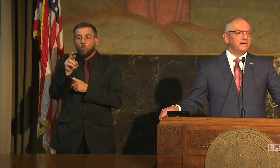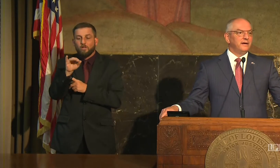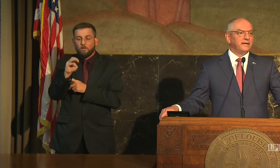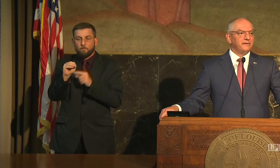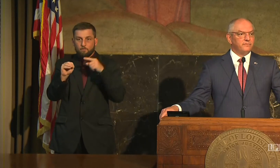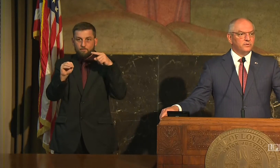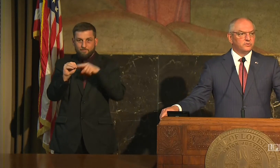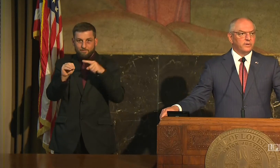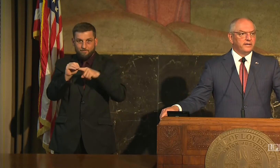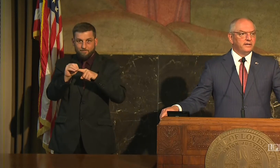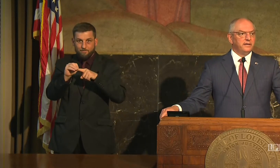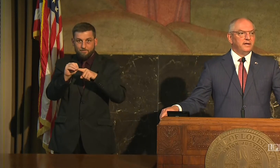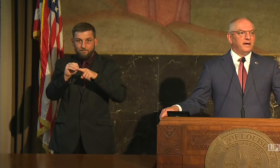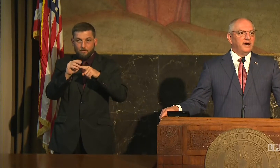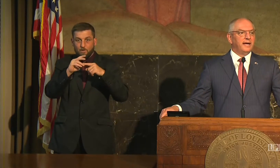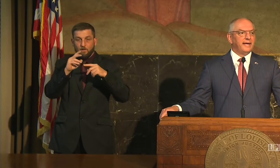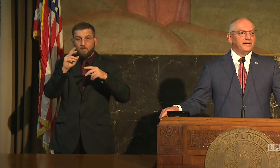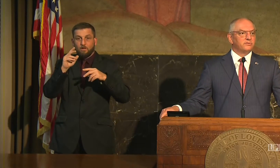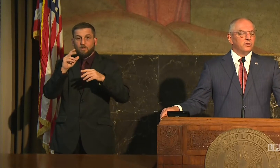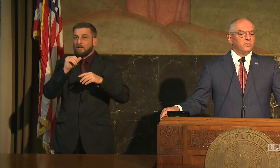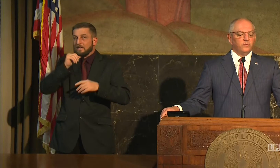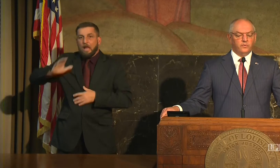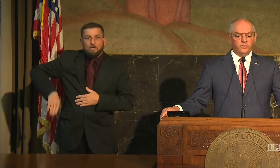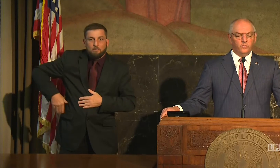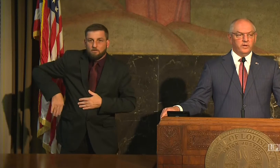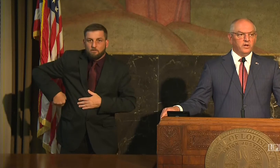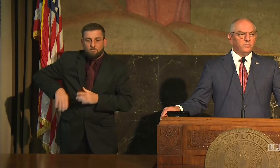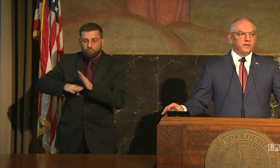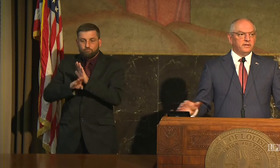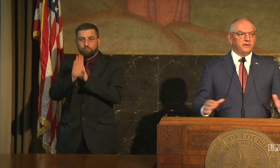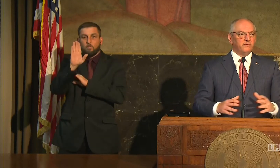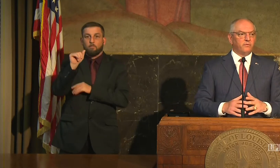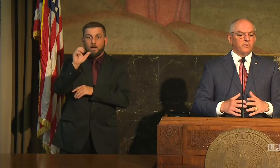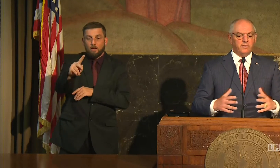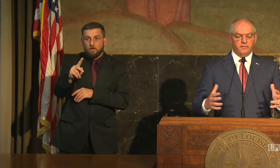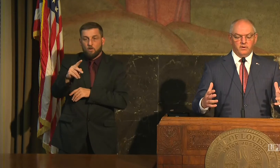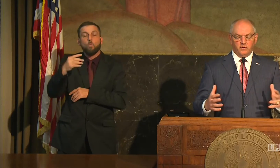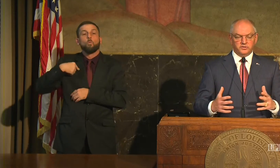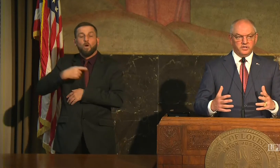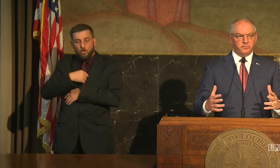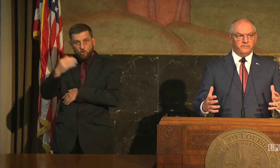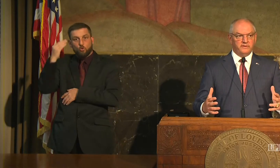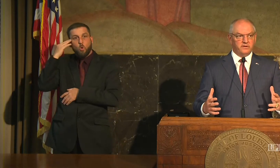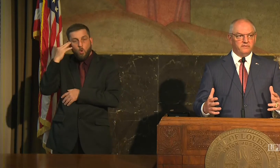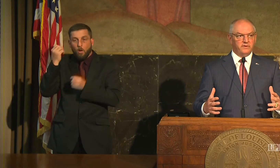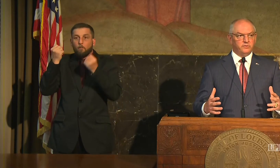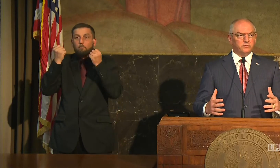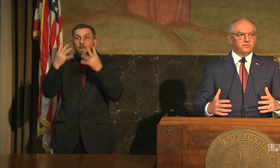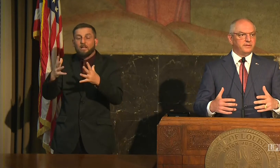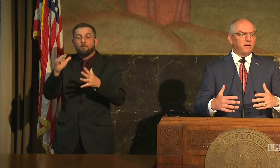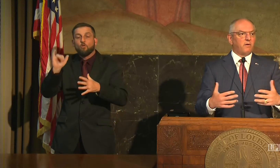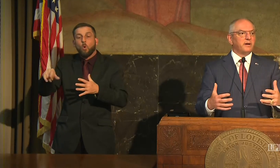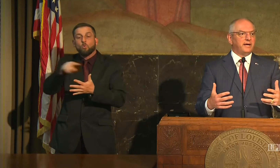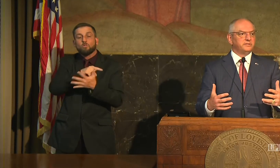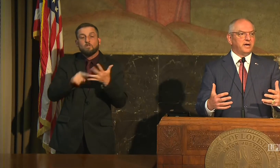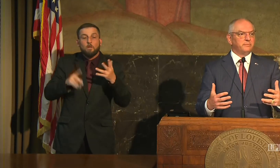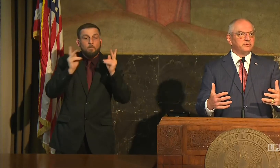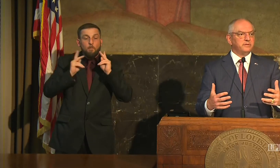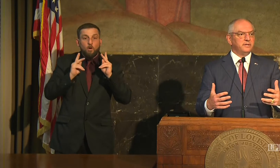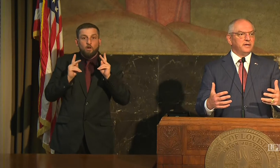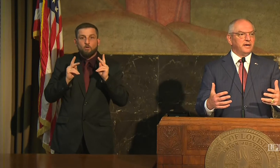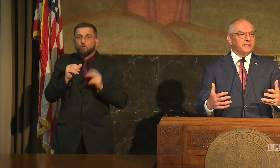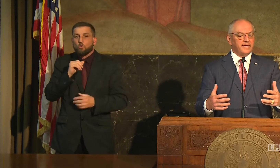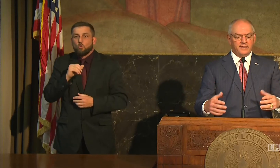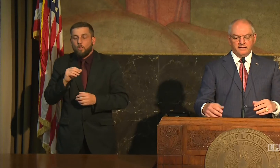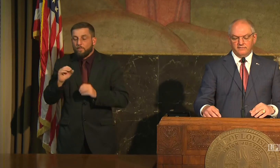back in full swing. And so we know that for a large number of these individuals, there are not